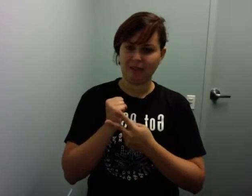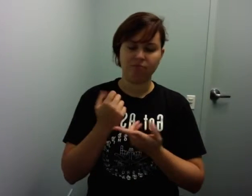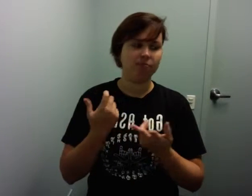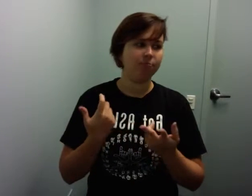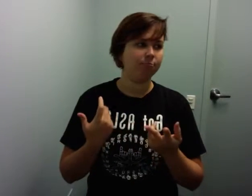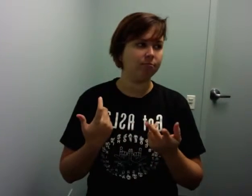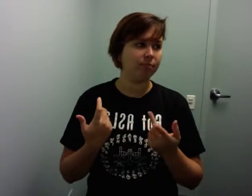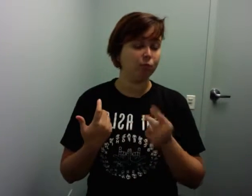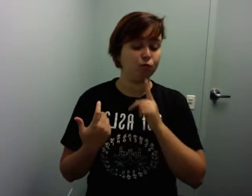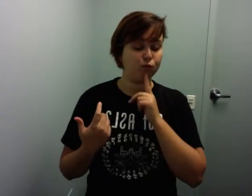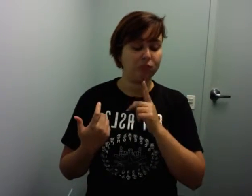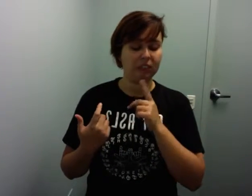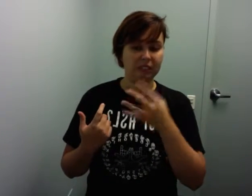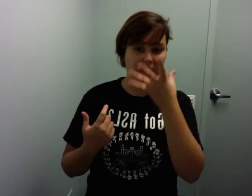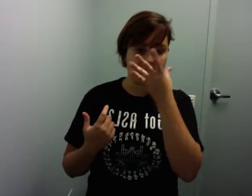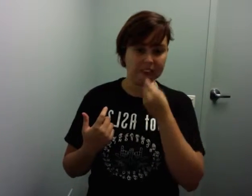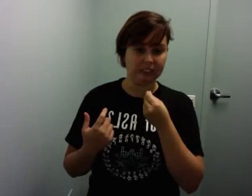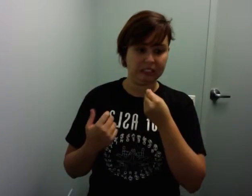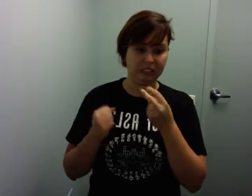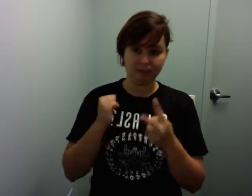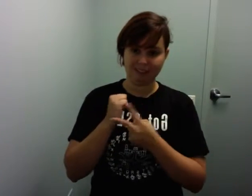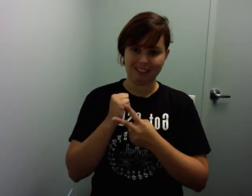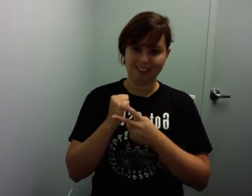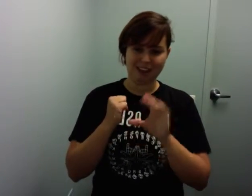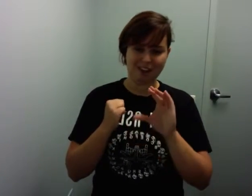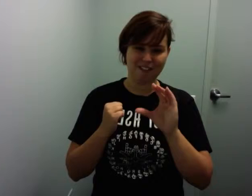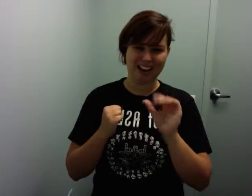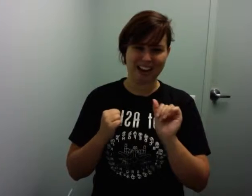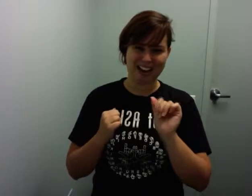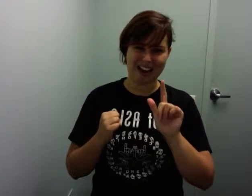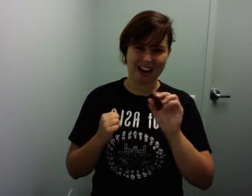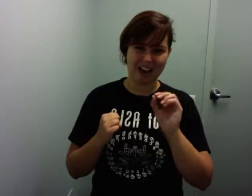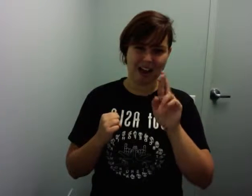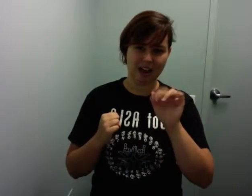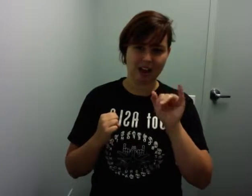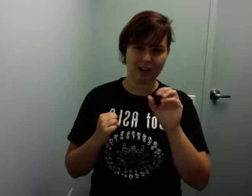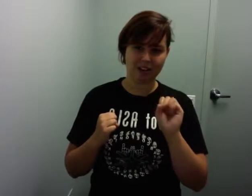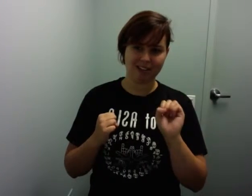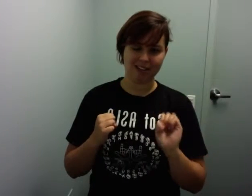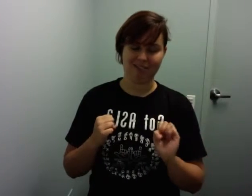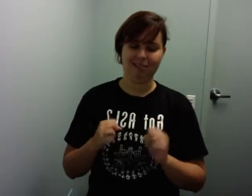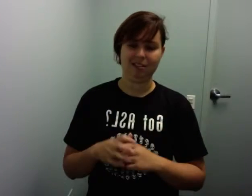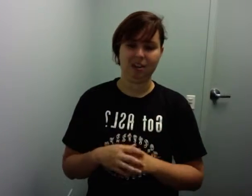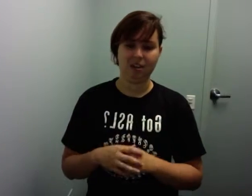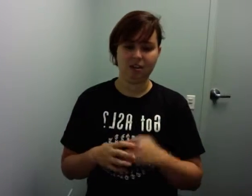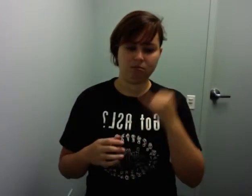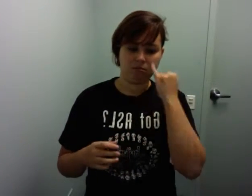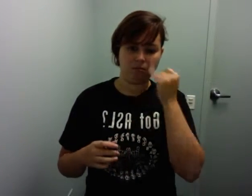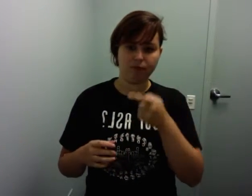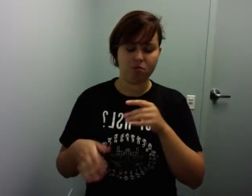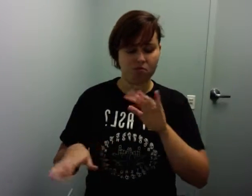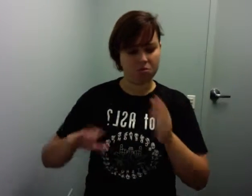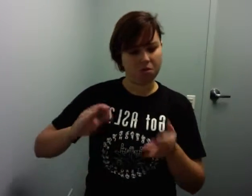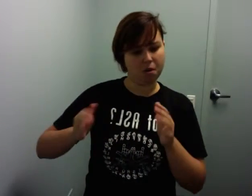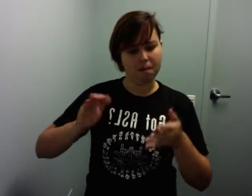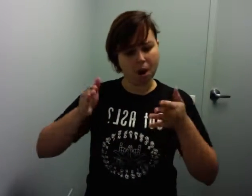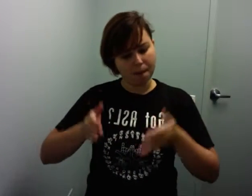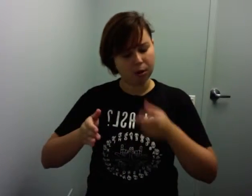Now, when you do the sums, though, it doesn't really pan out. If you compare an individual who has slept at night